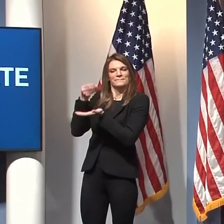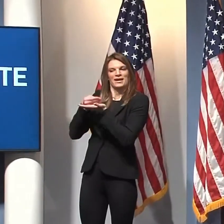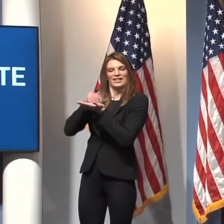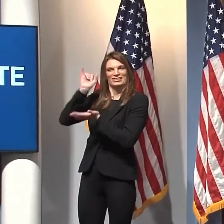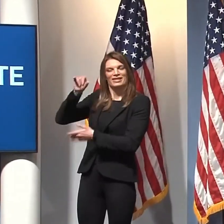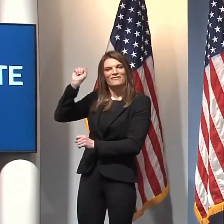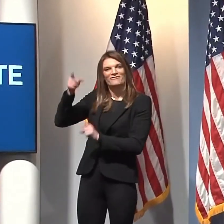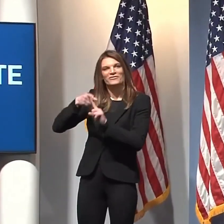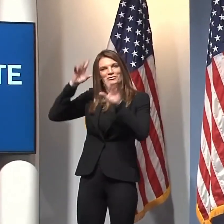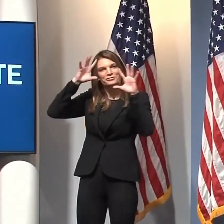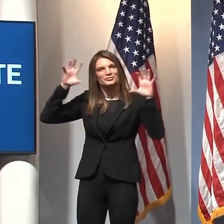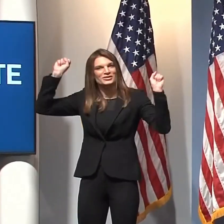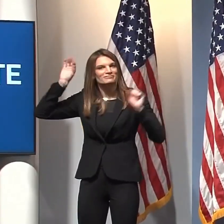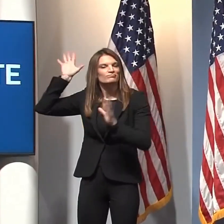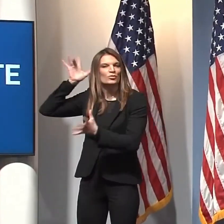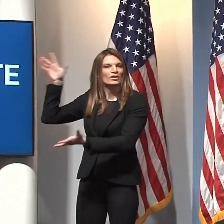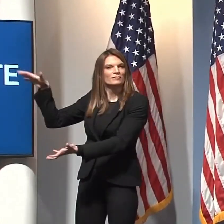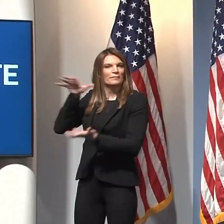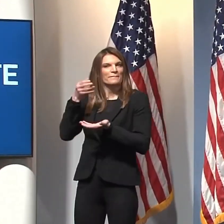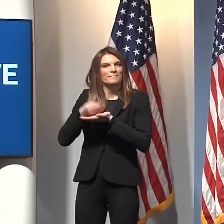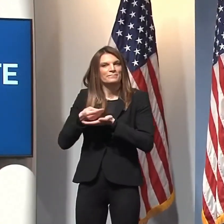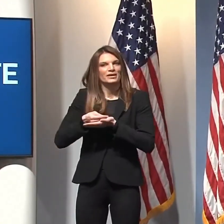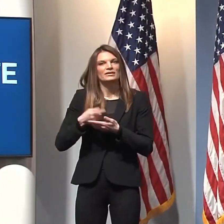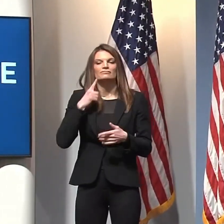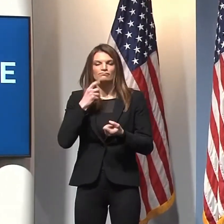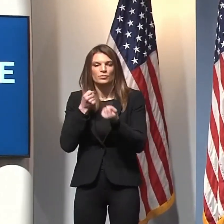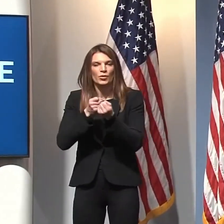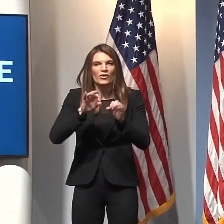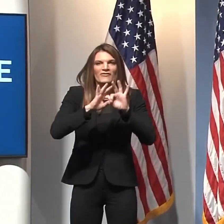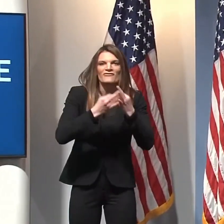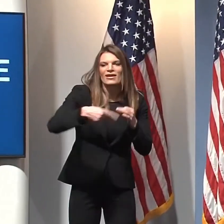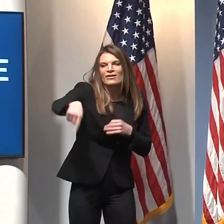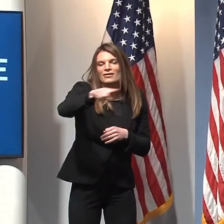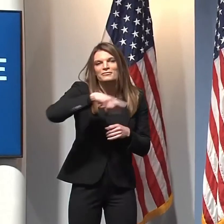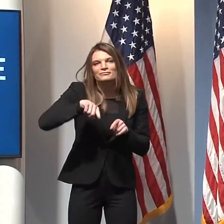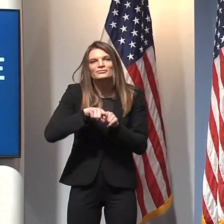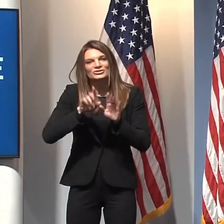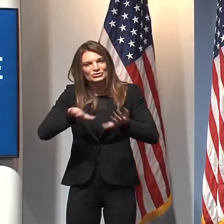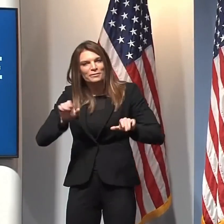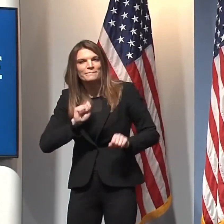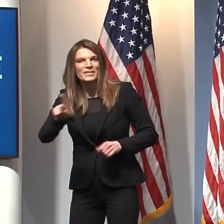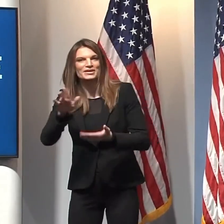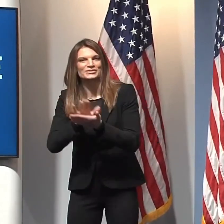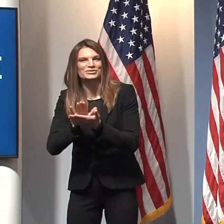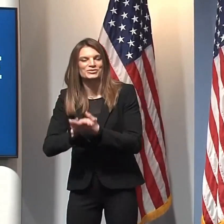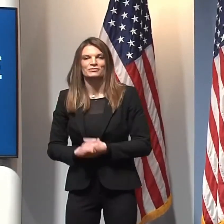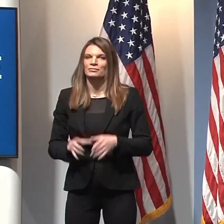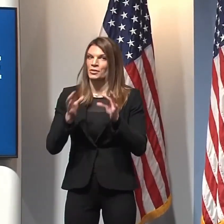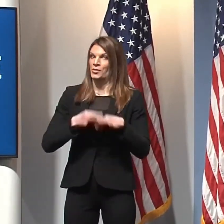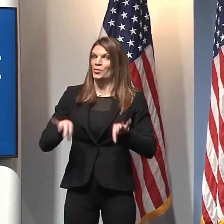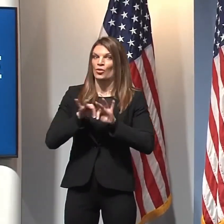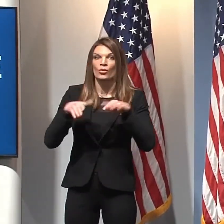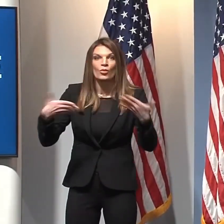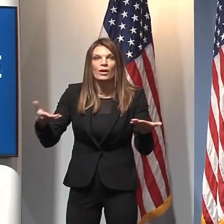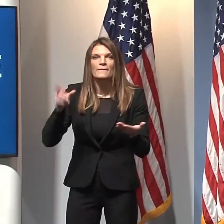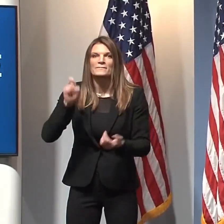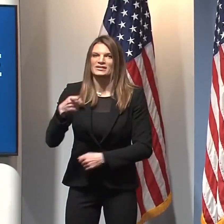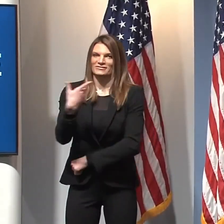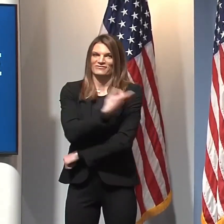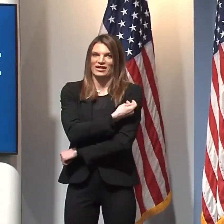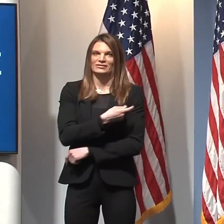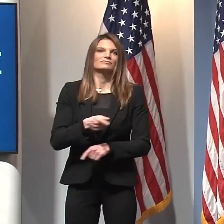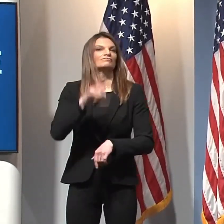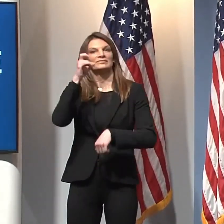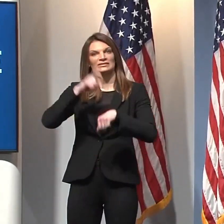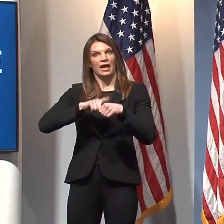businesses, support working families, and get our kids back in school. And we got to get vaccinated as soon as it's available